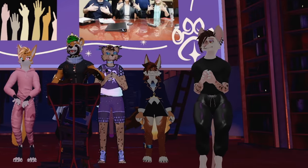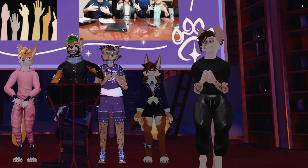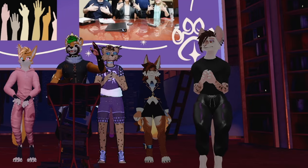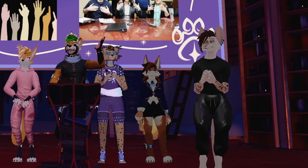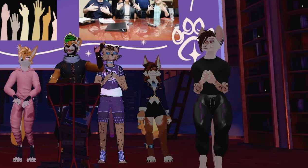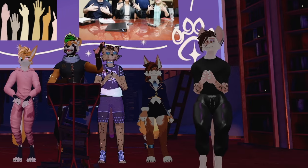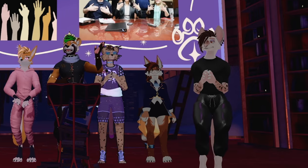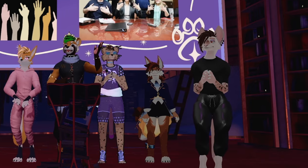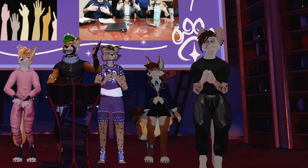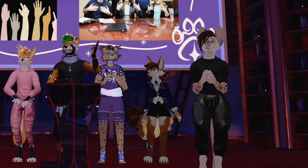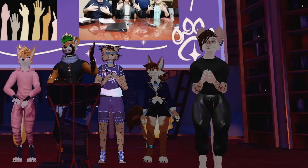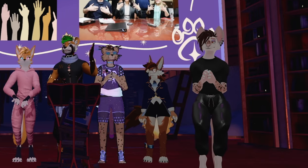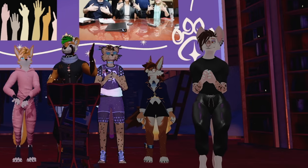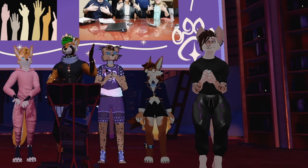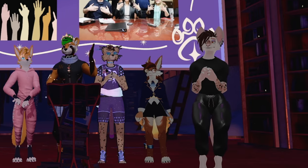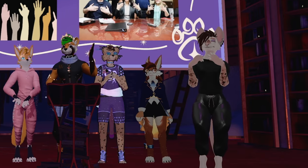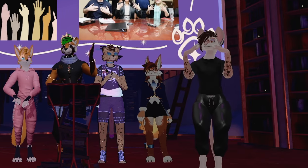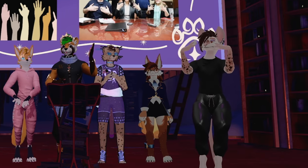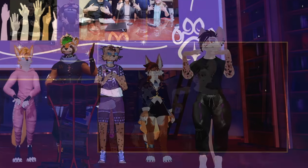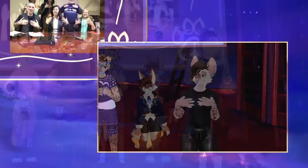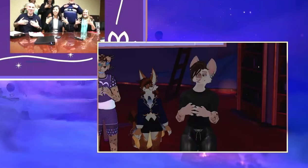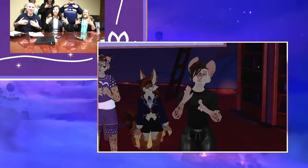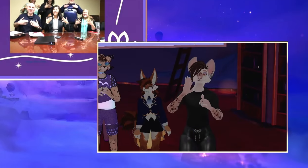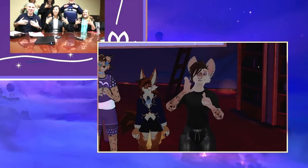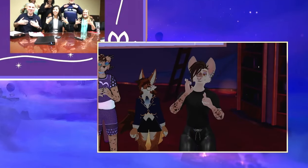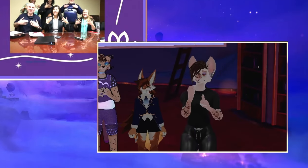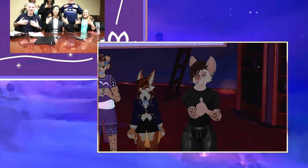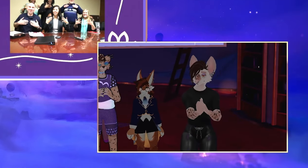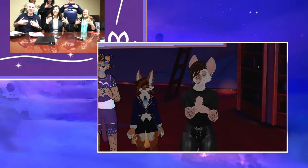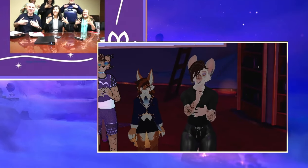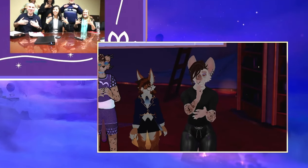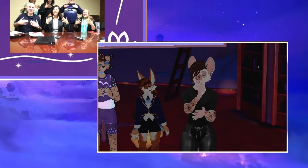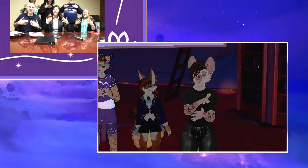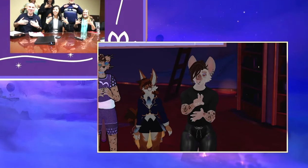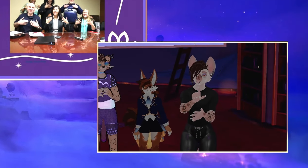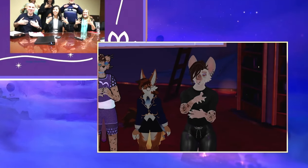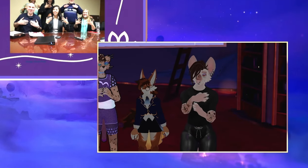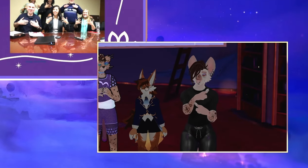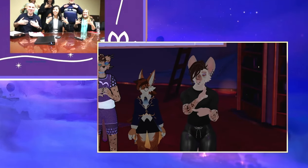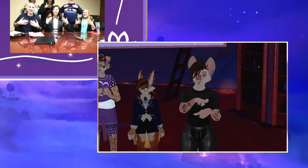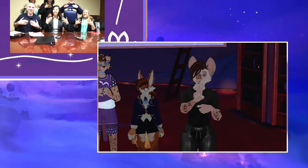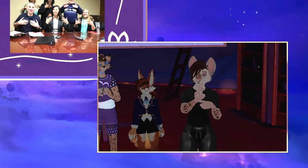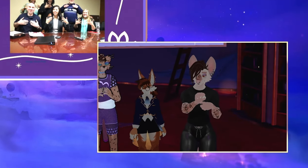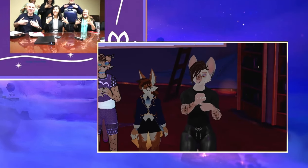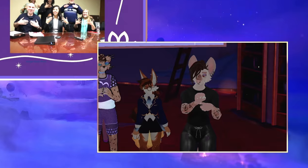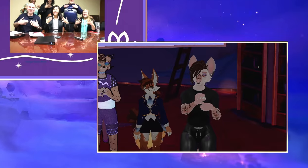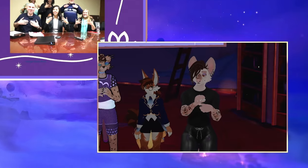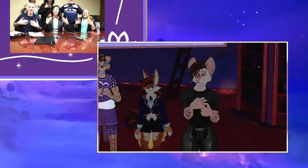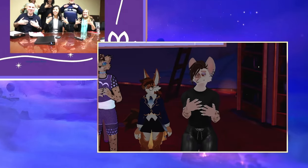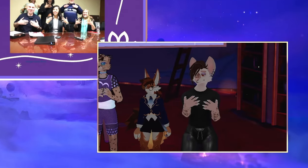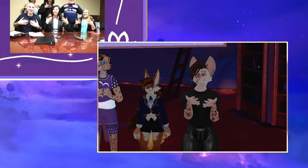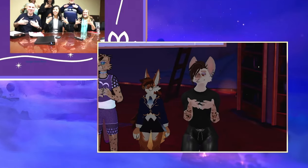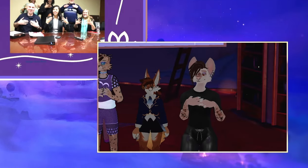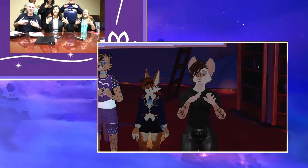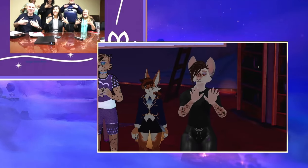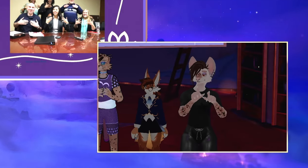Going in with that, we have culture, which I have, I believe, a Webster's Dictionary definition of culture, being